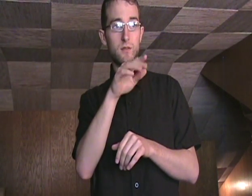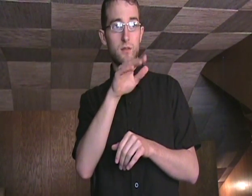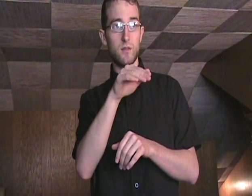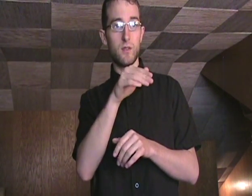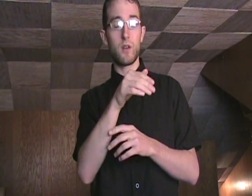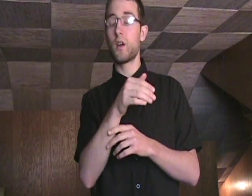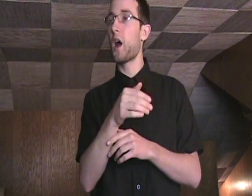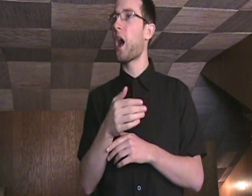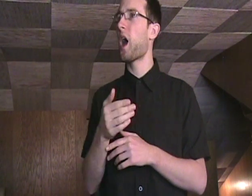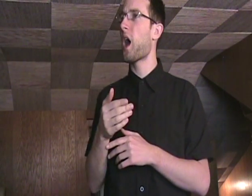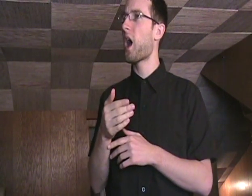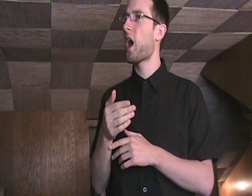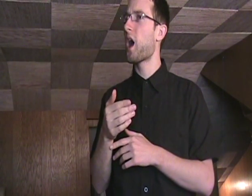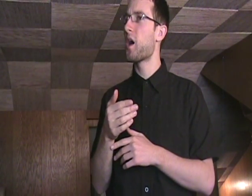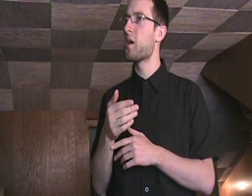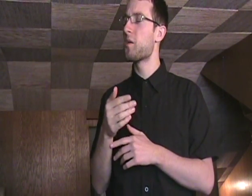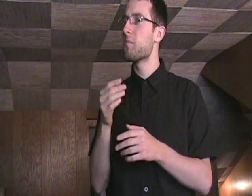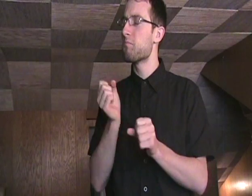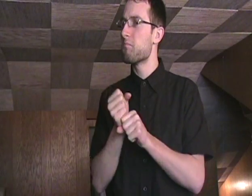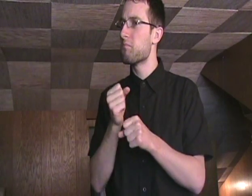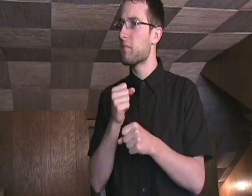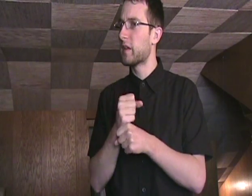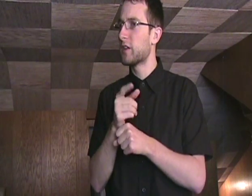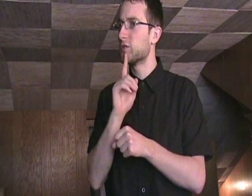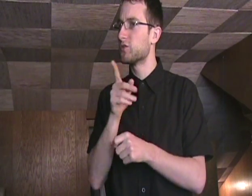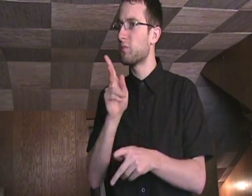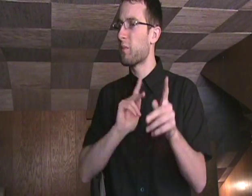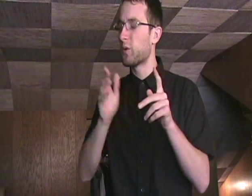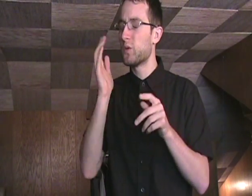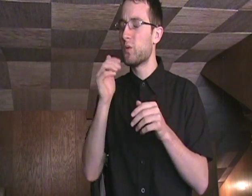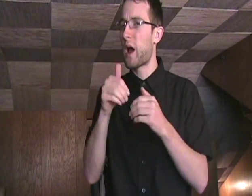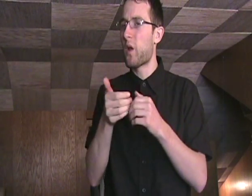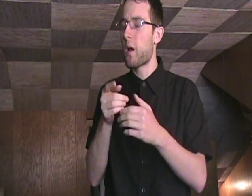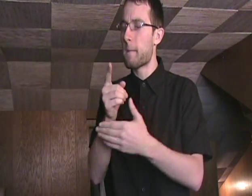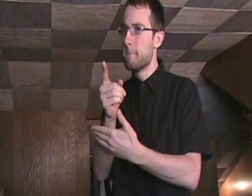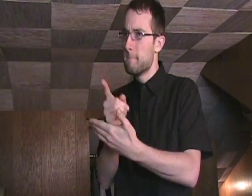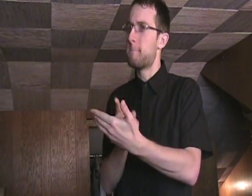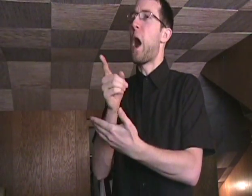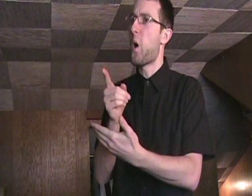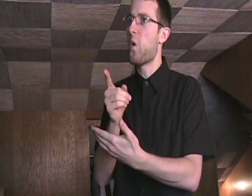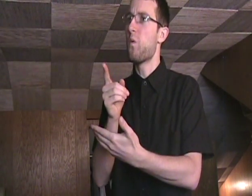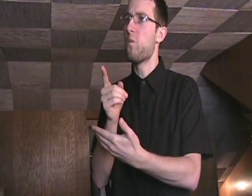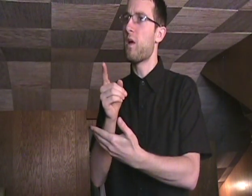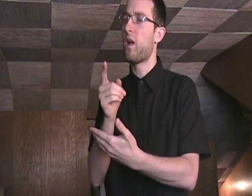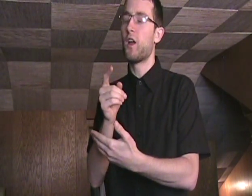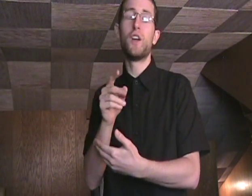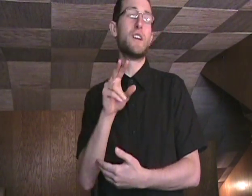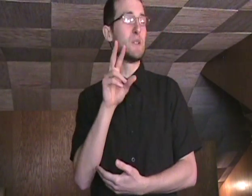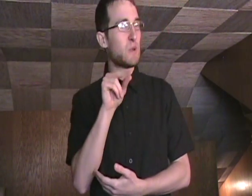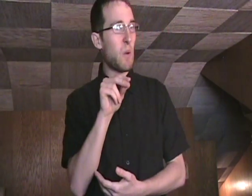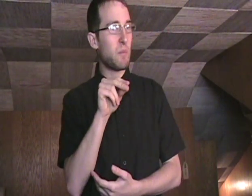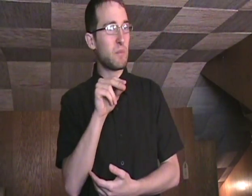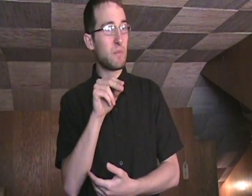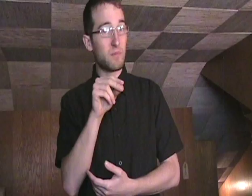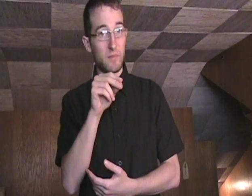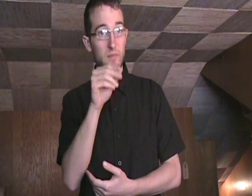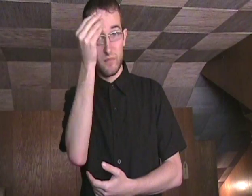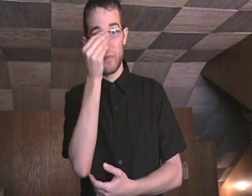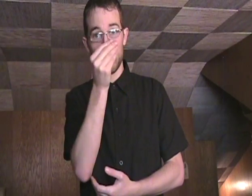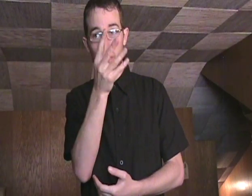to fire the cannons? No. Tell you what, it was the size of the colony. They had so